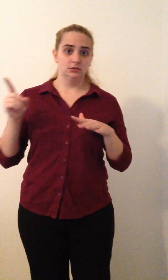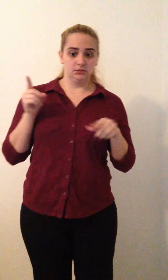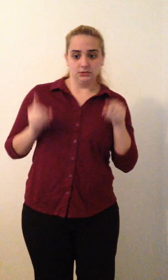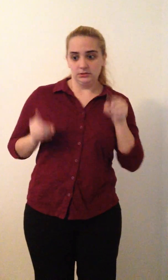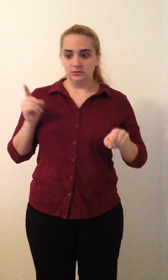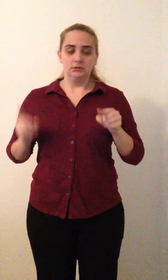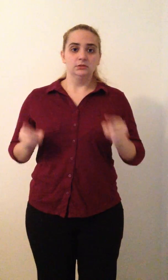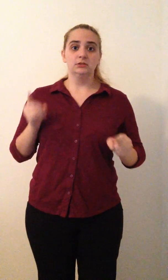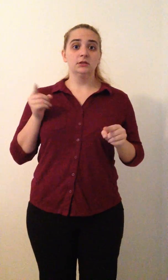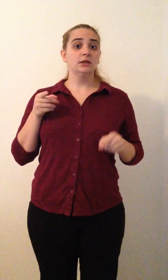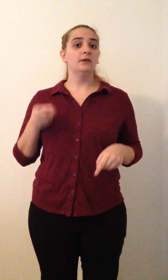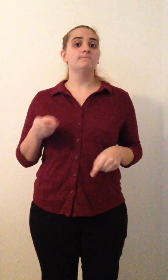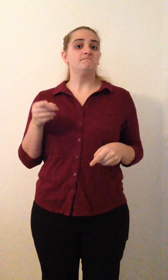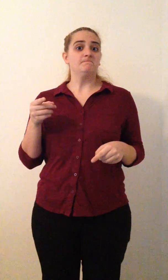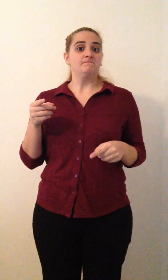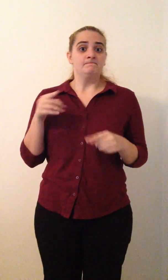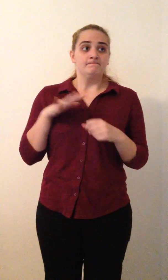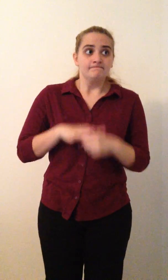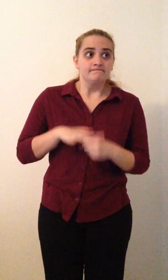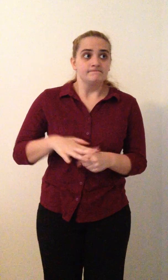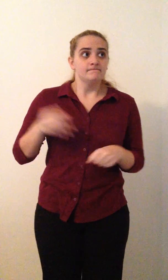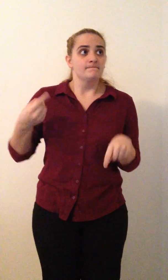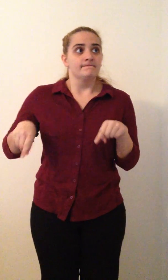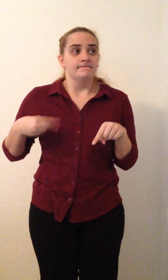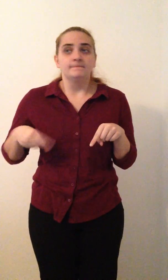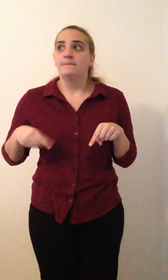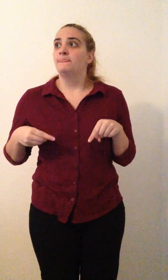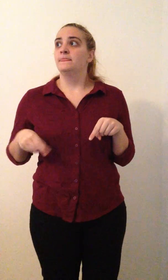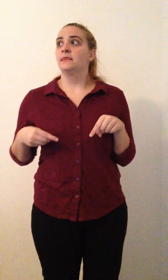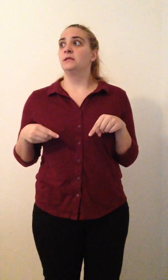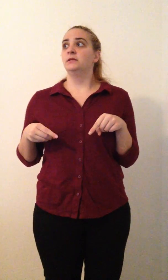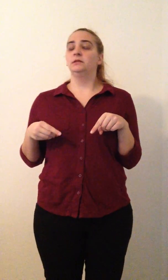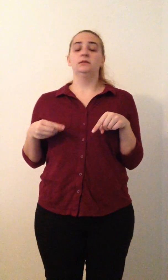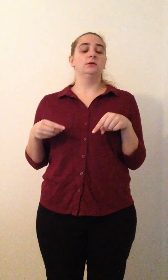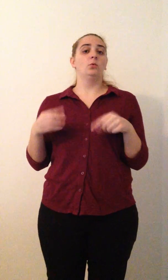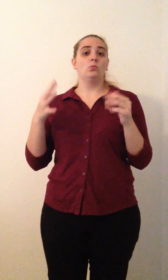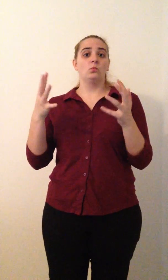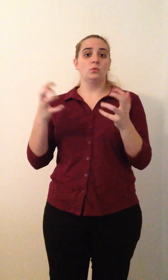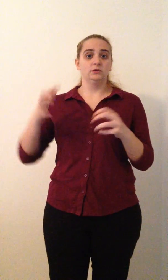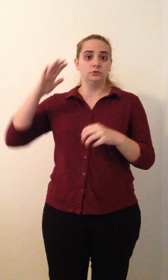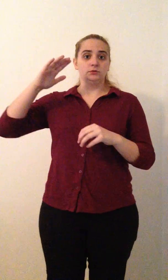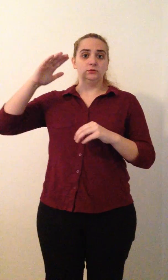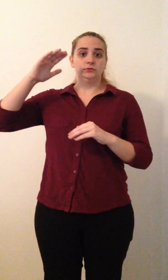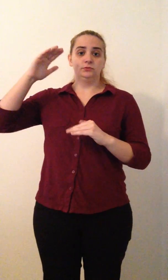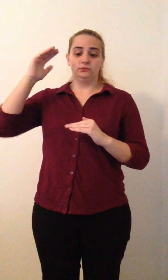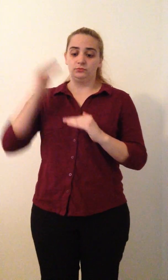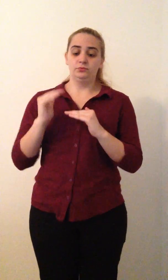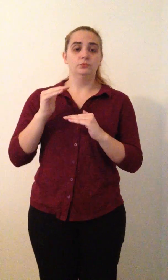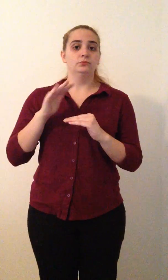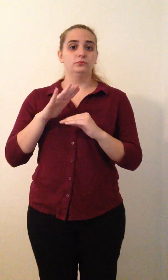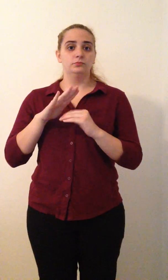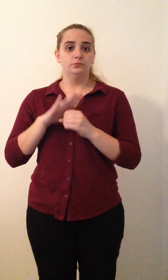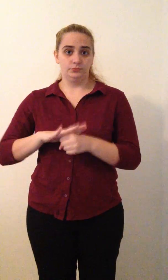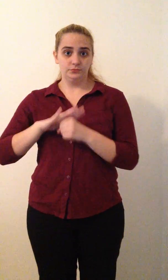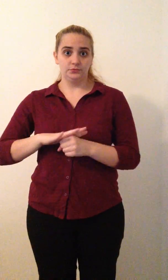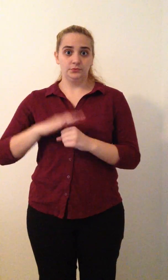panicking. They are all about reducing that anxiety, reducing that fear. So they're not going to be able to